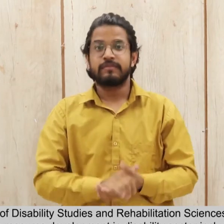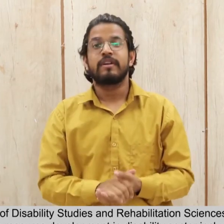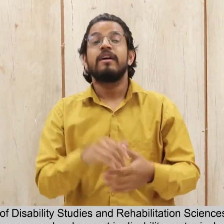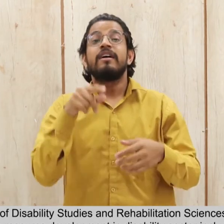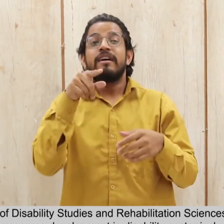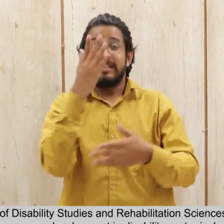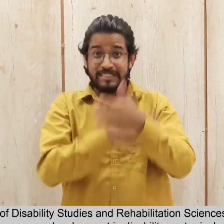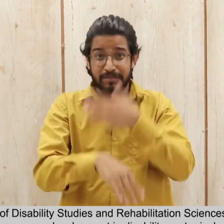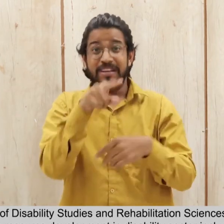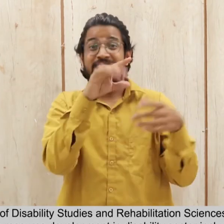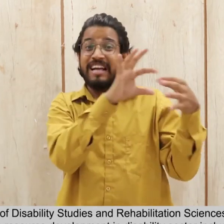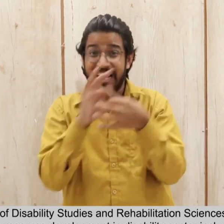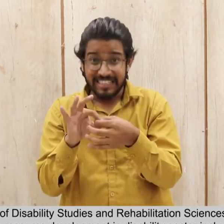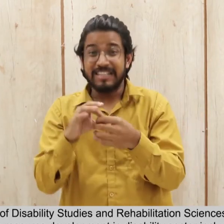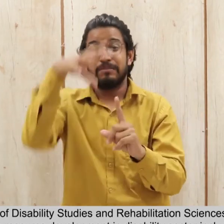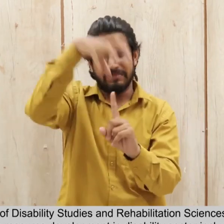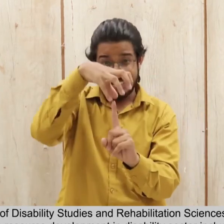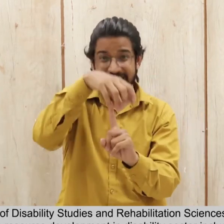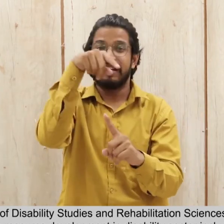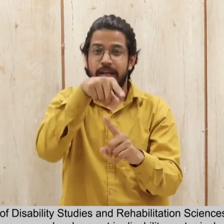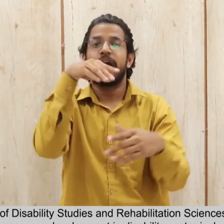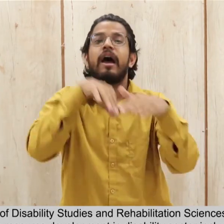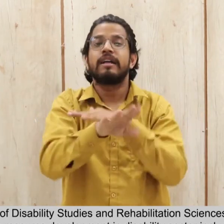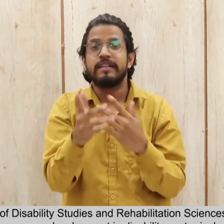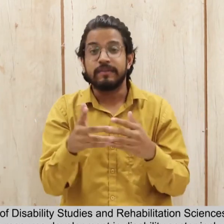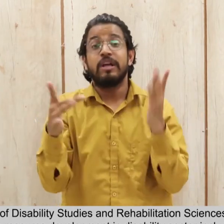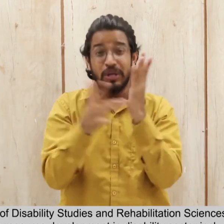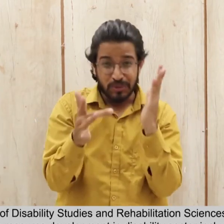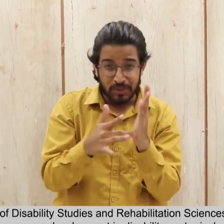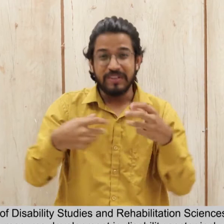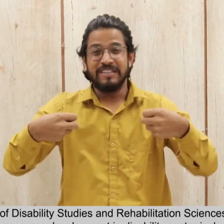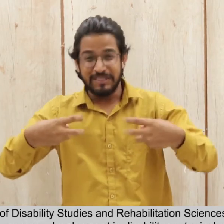to serve as a national resource center on human resource development in disability